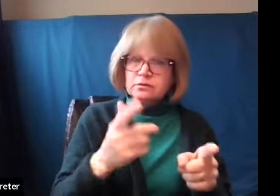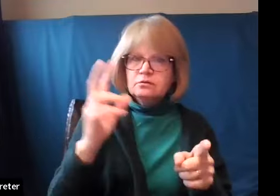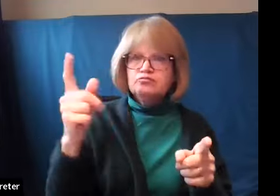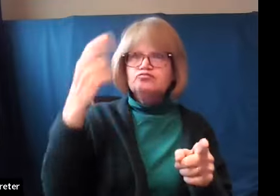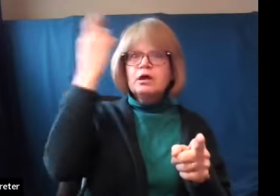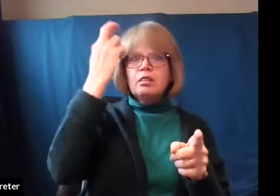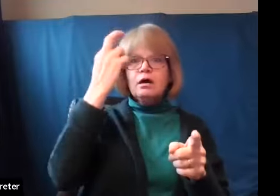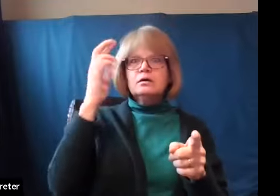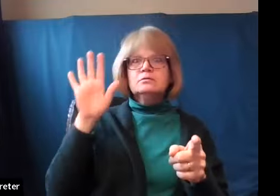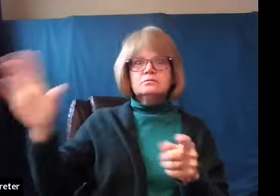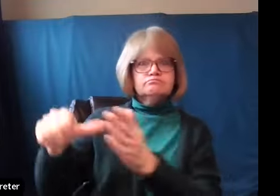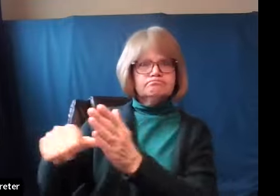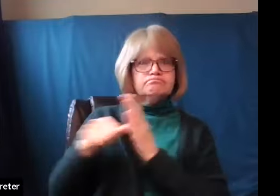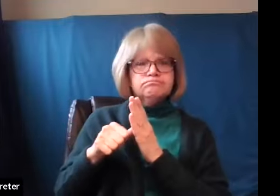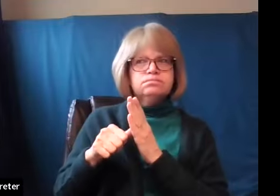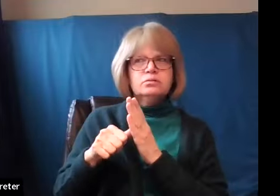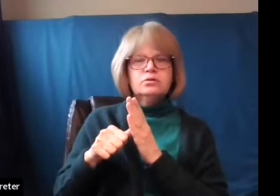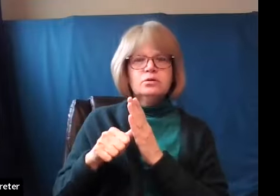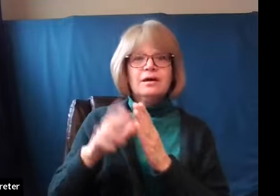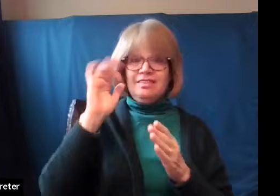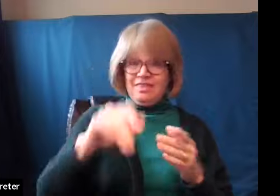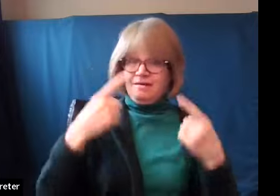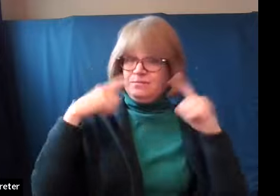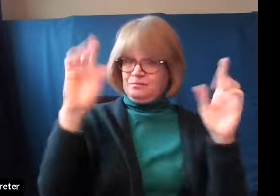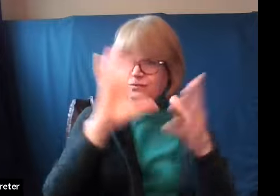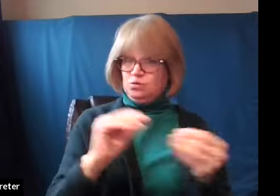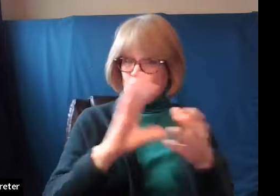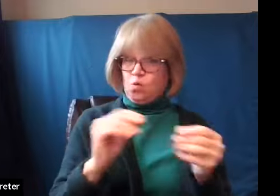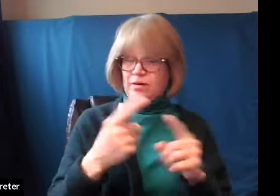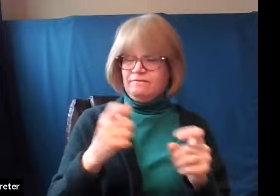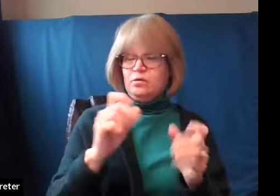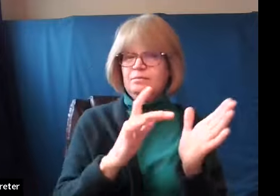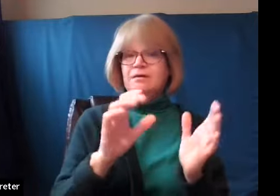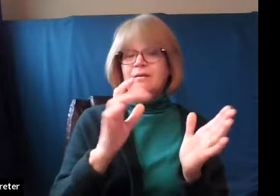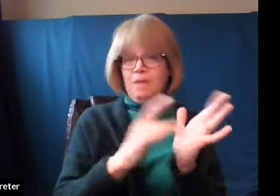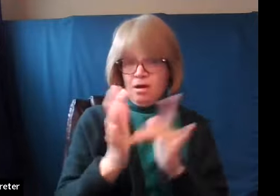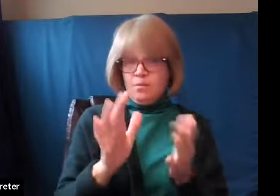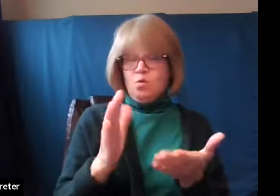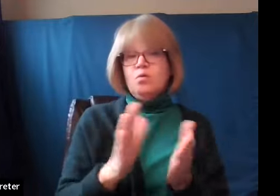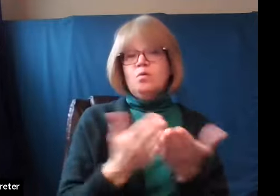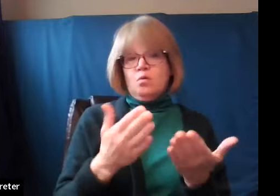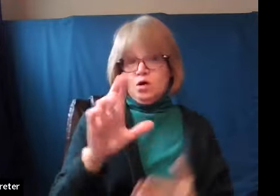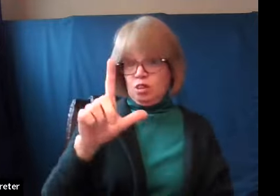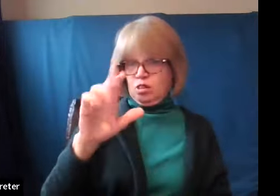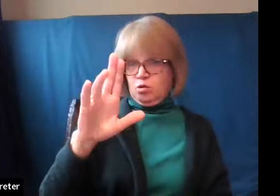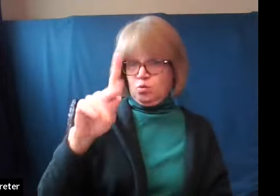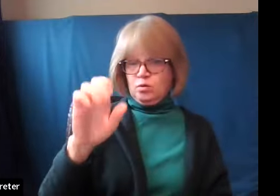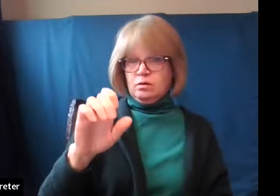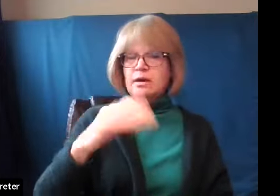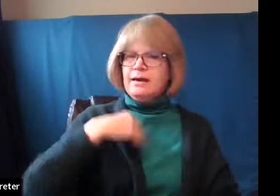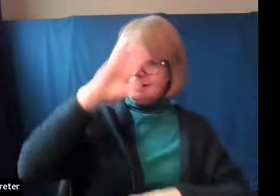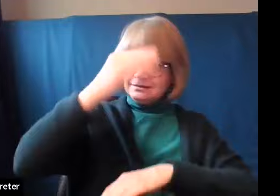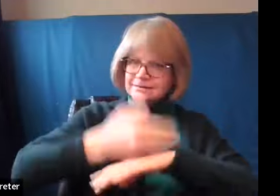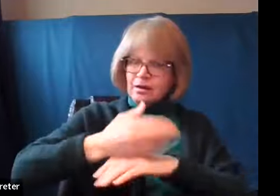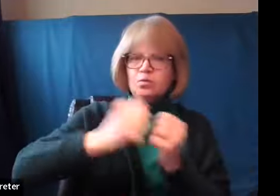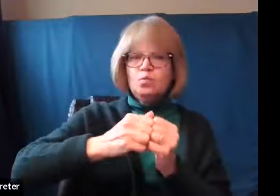with Billy. For in the famous narrative recorded by St. Luke, there is a son with bands of cloth